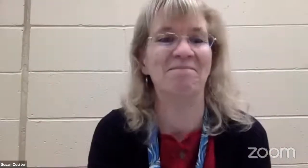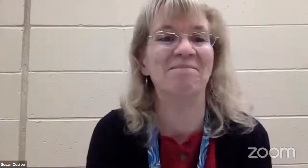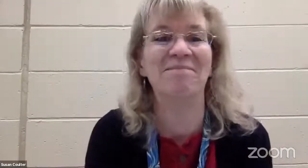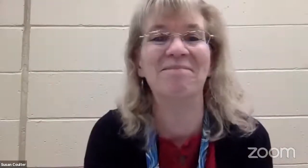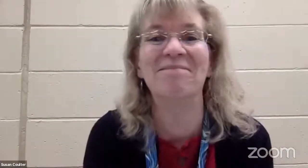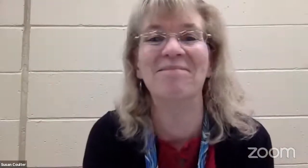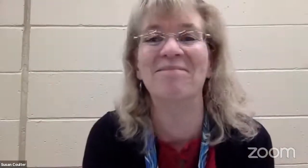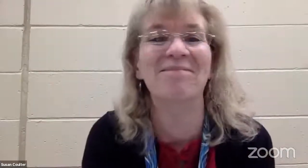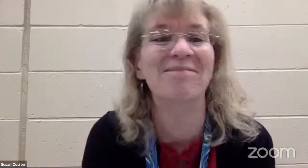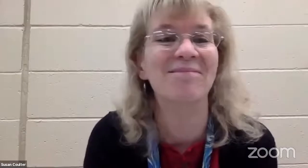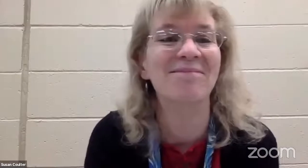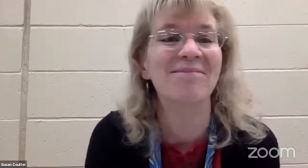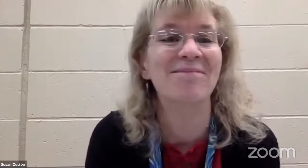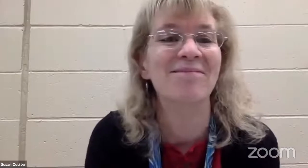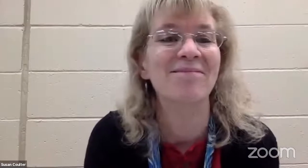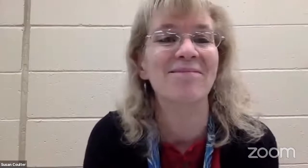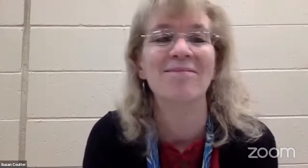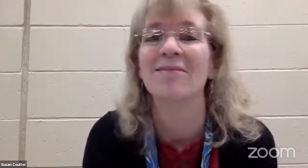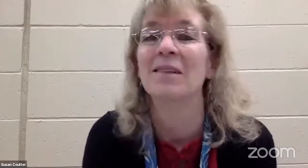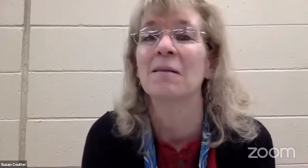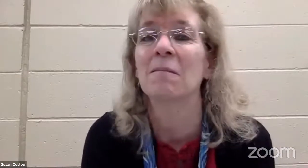explanations behind your art, it was beautiful.